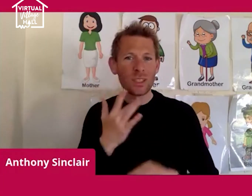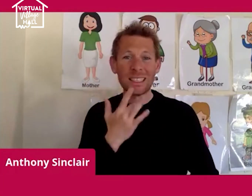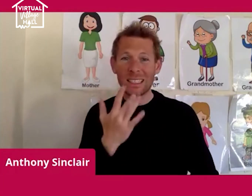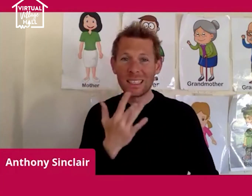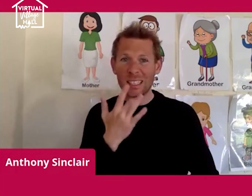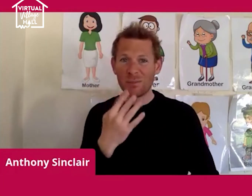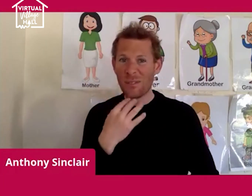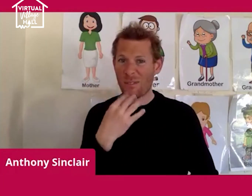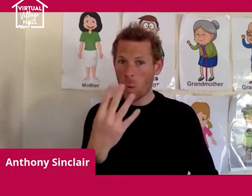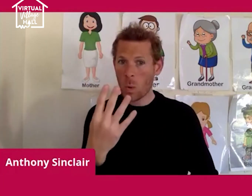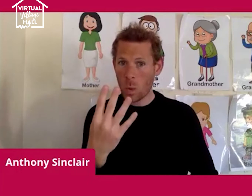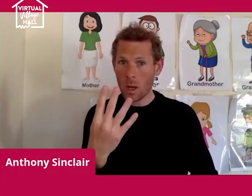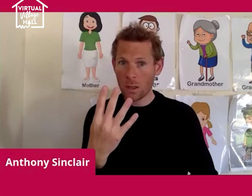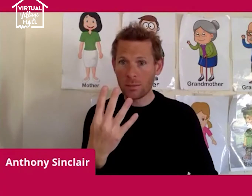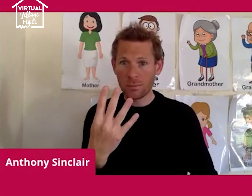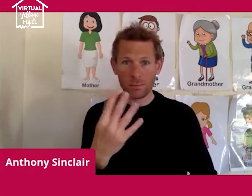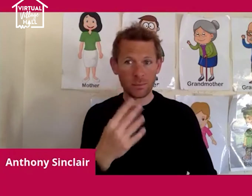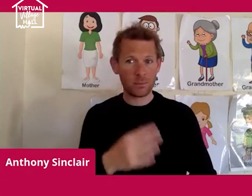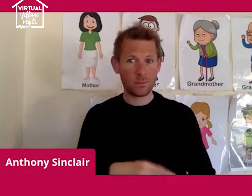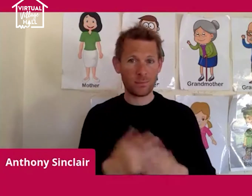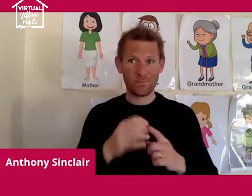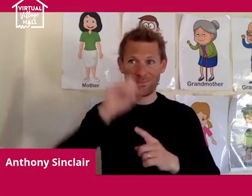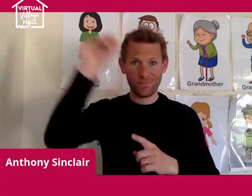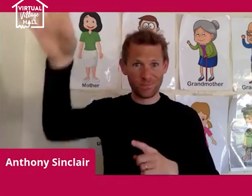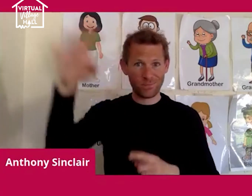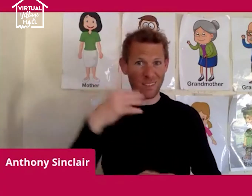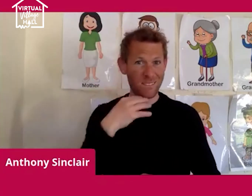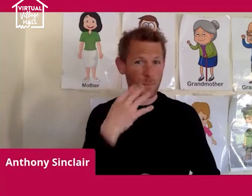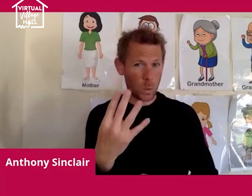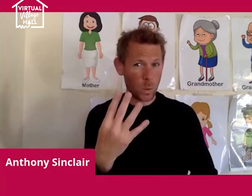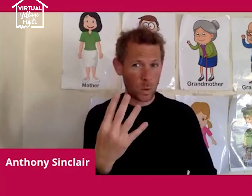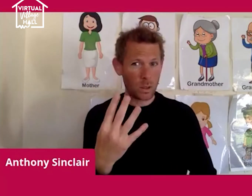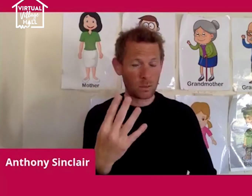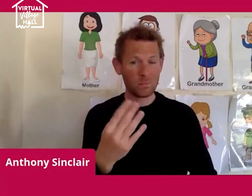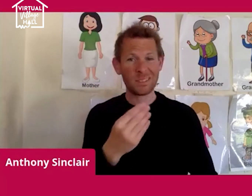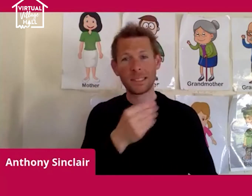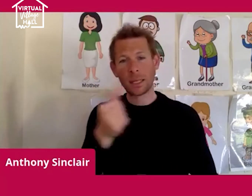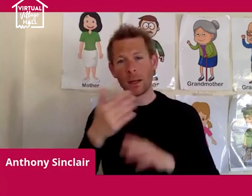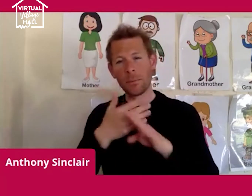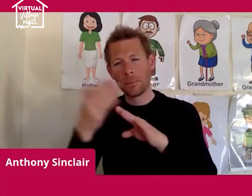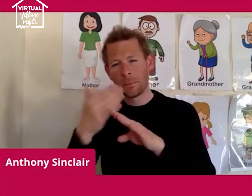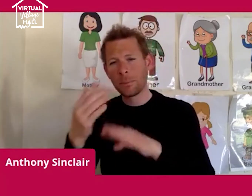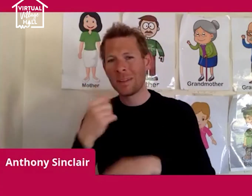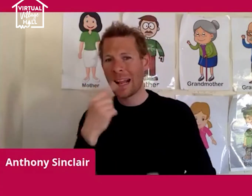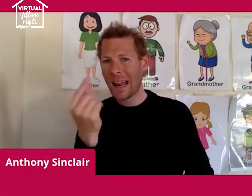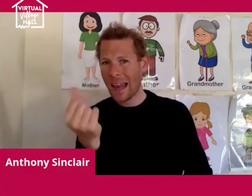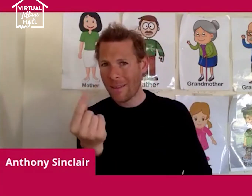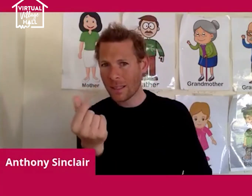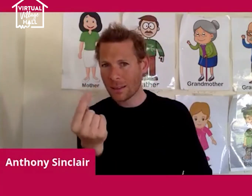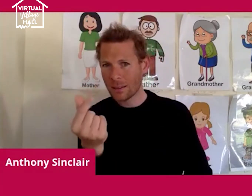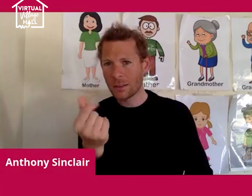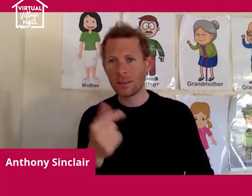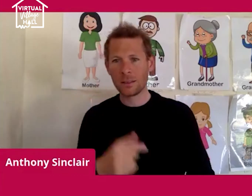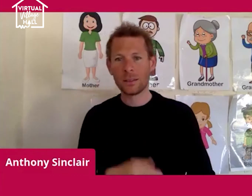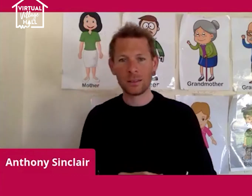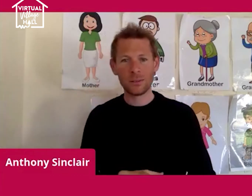deaf children would be sent to boarding school from the age of 4, and they would be left in boarding school from 4 up until sometimes